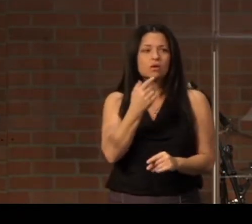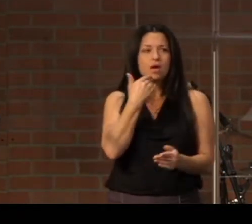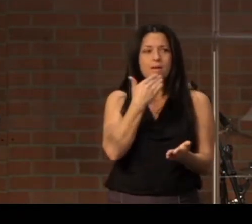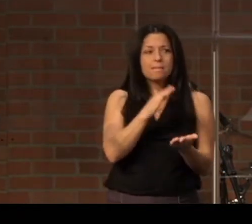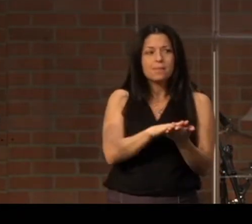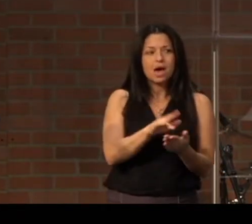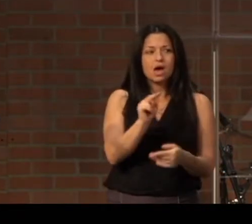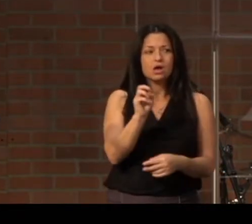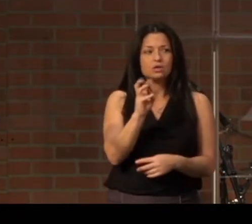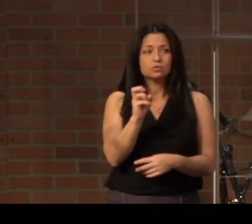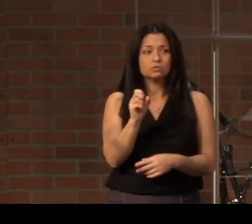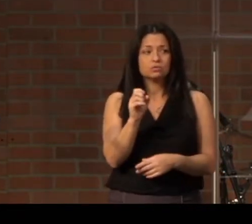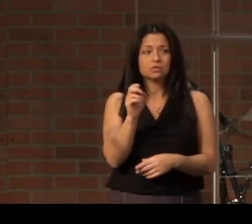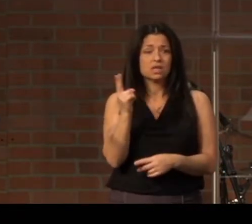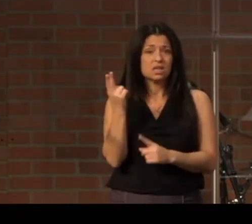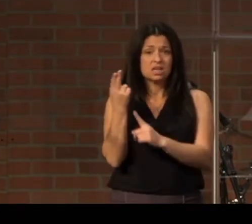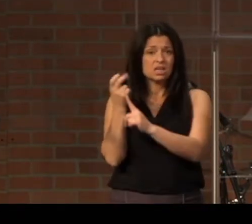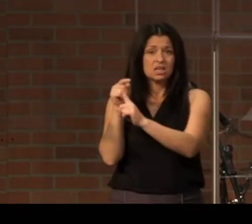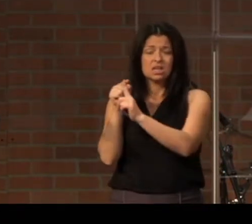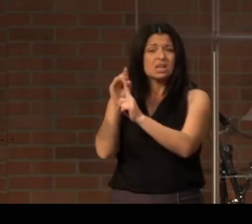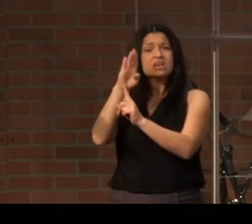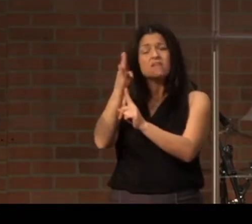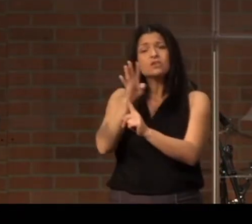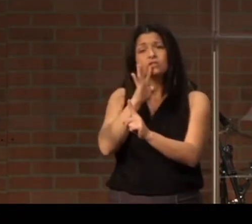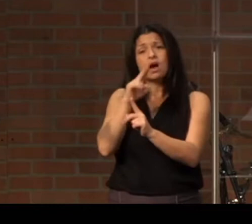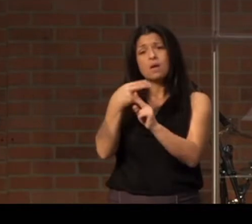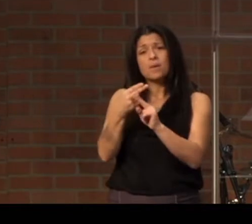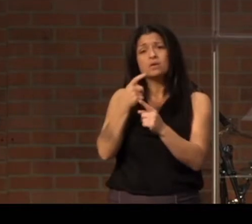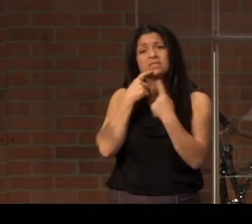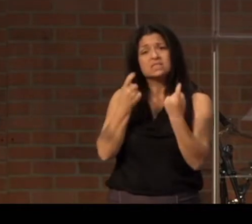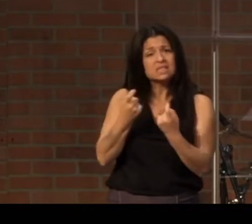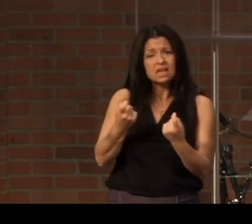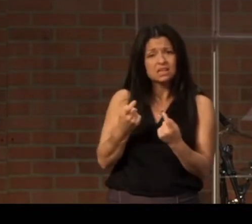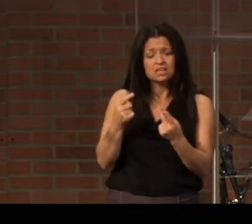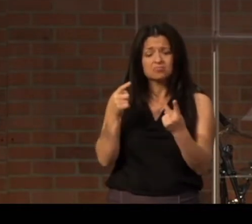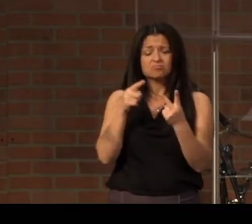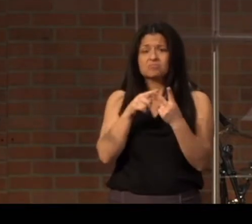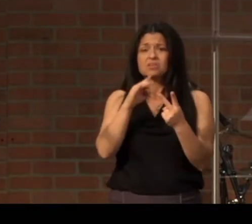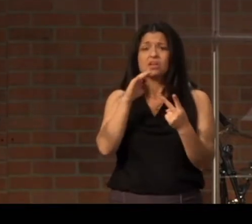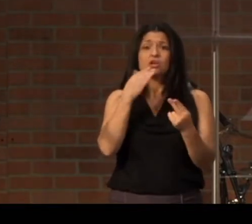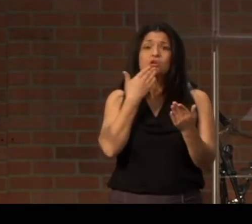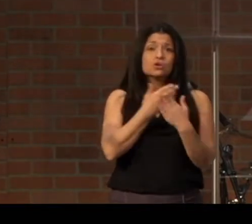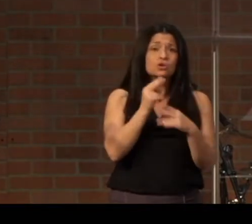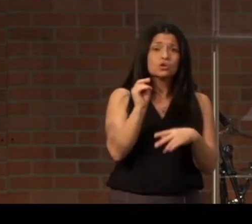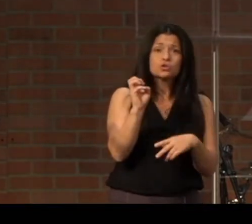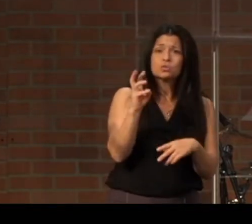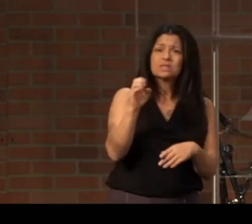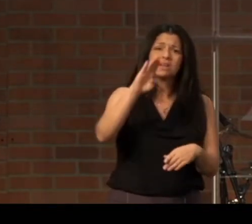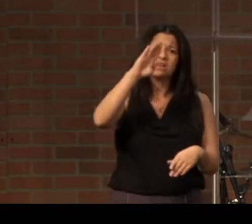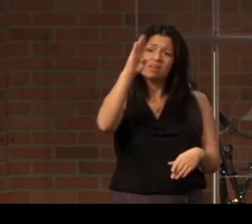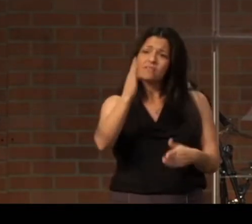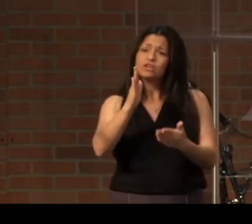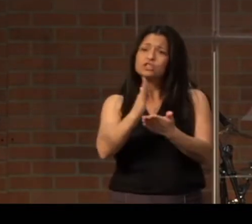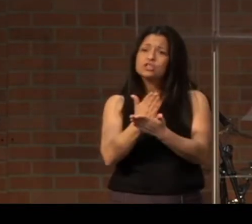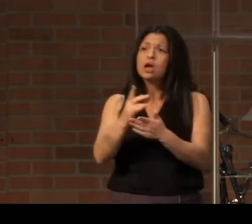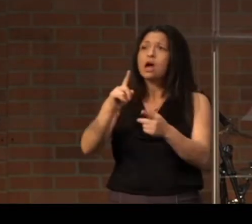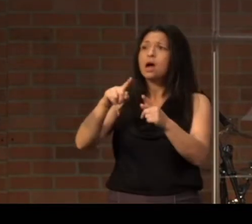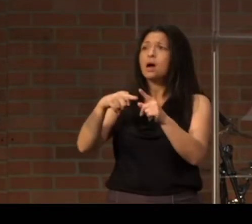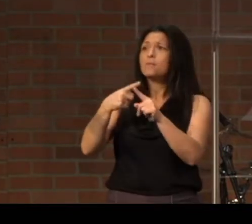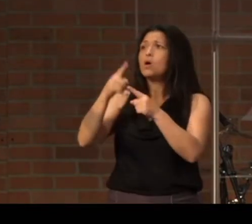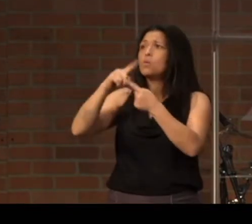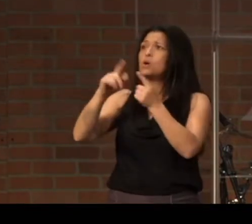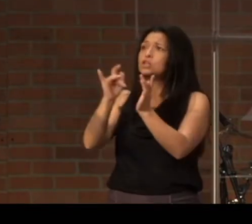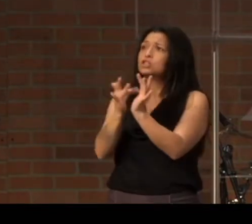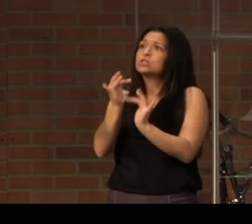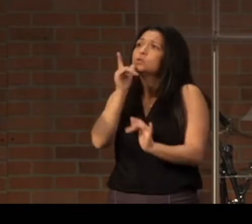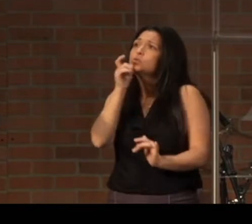talked about sin. He never shared the good news. He never shared about who Jesus is and what he had done for us.